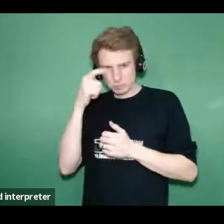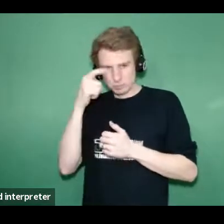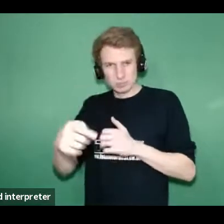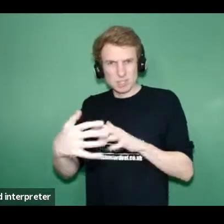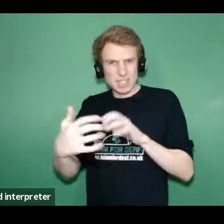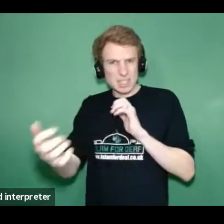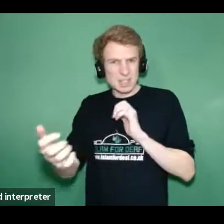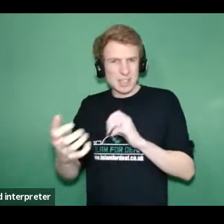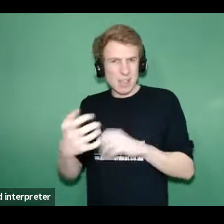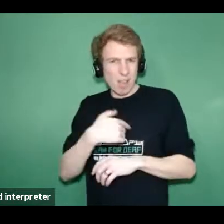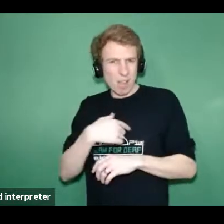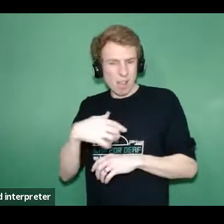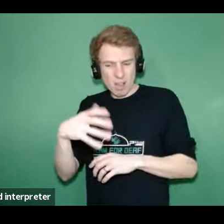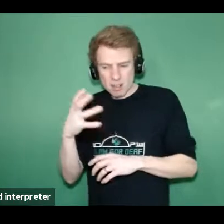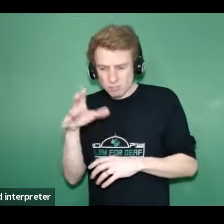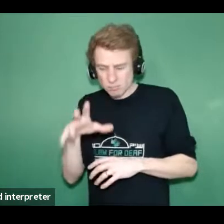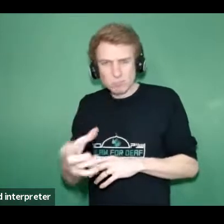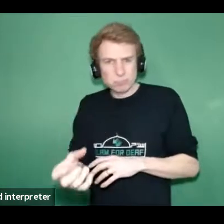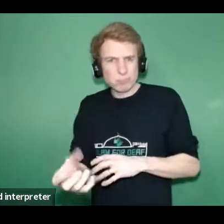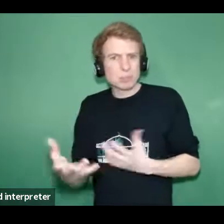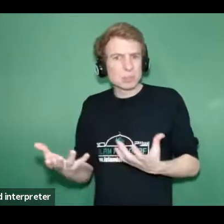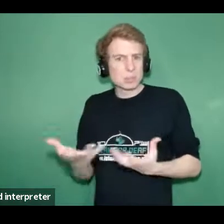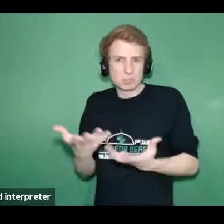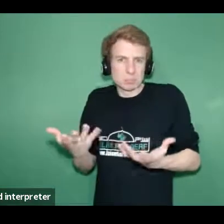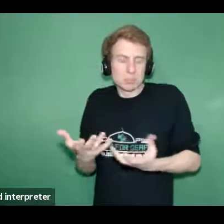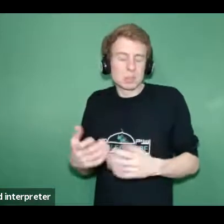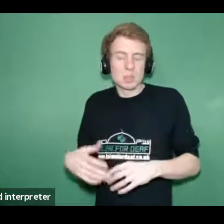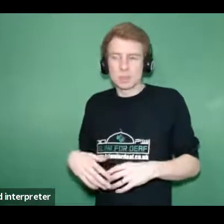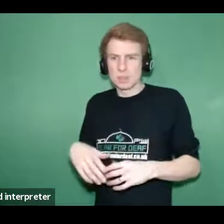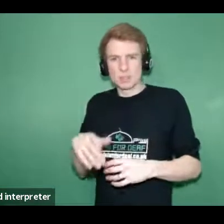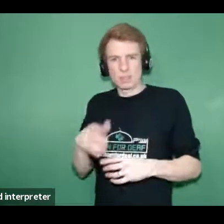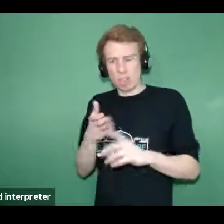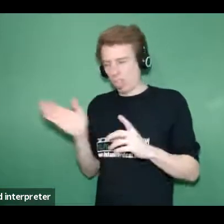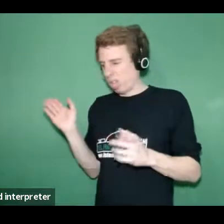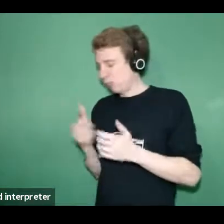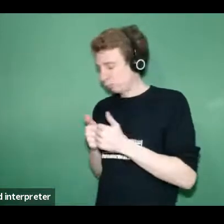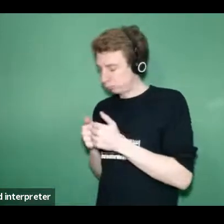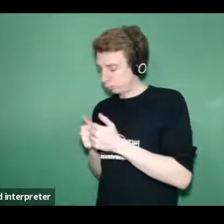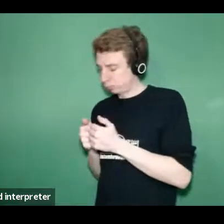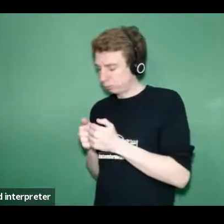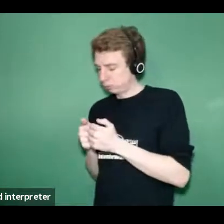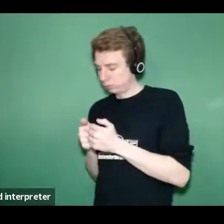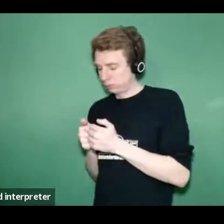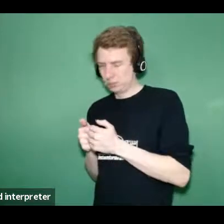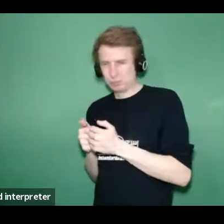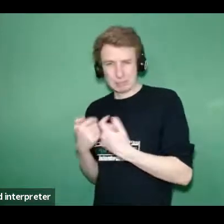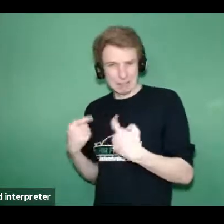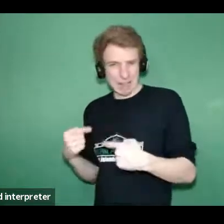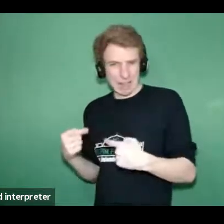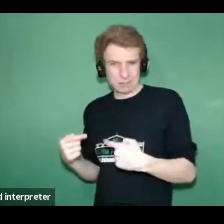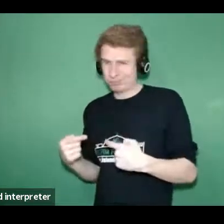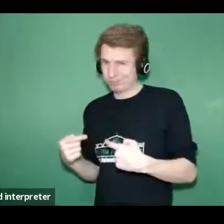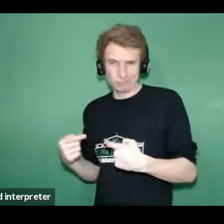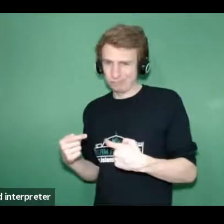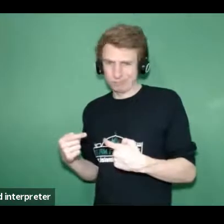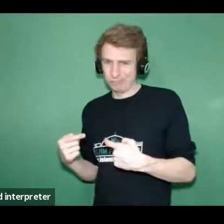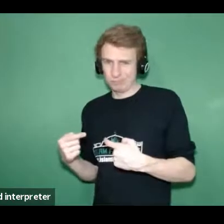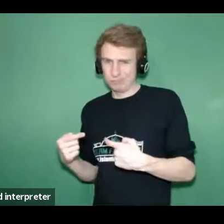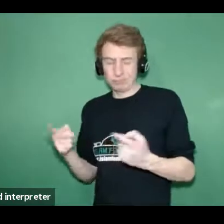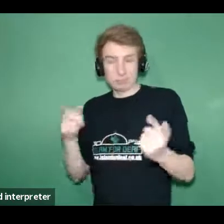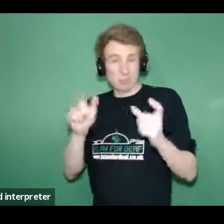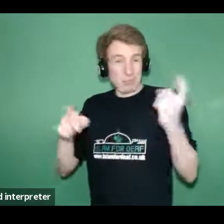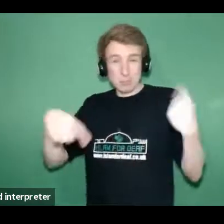doing something frivolous at this point, is this something that would be accepted from them? And of course it would not be, because they